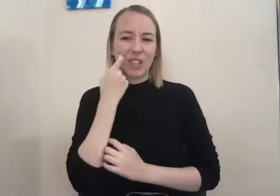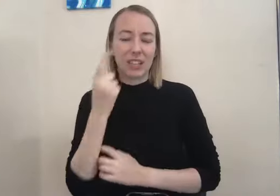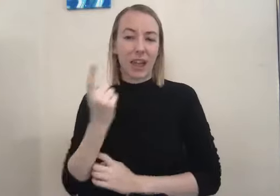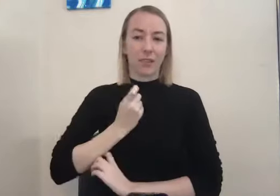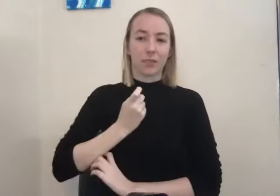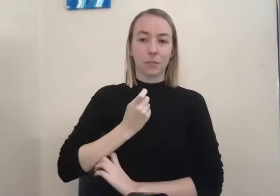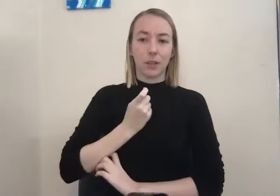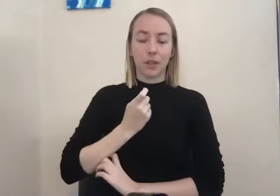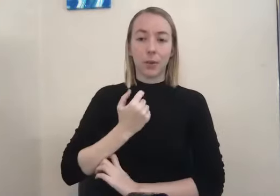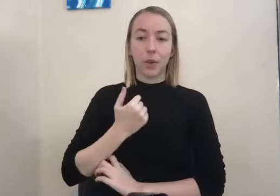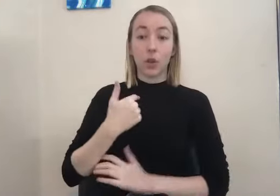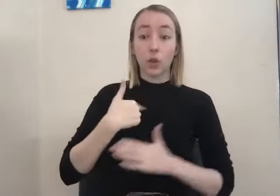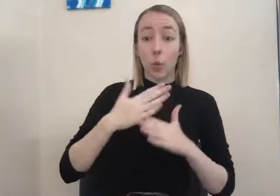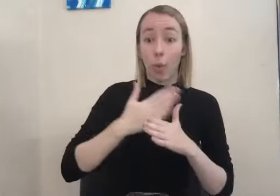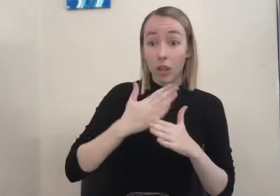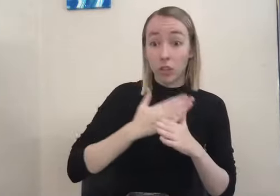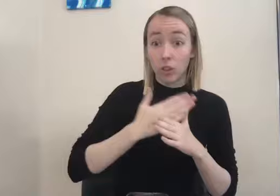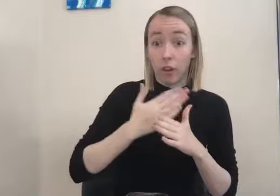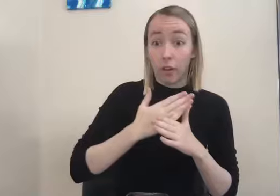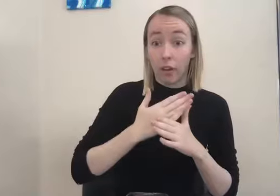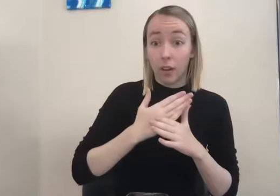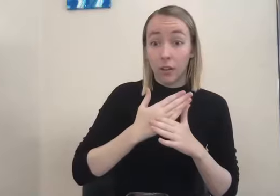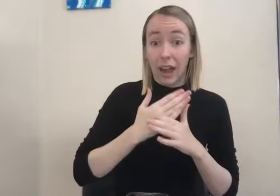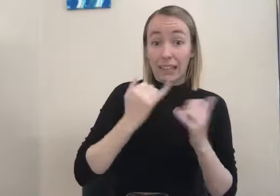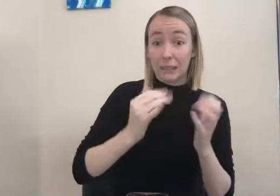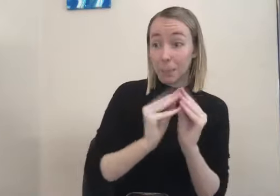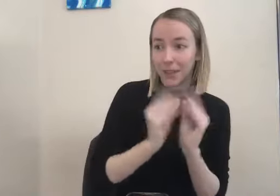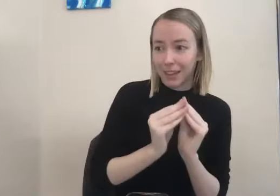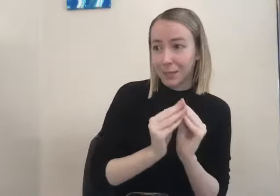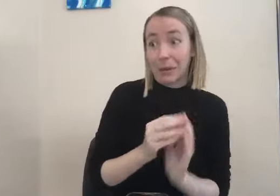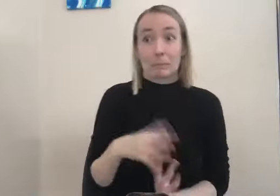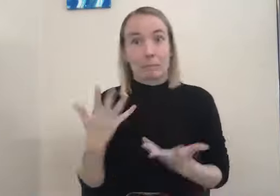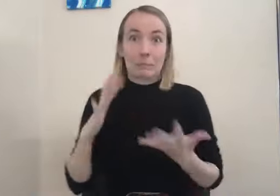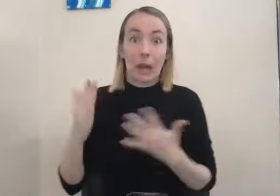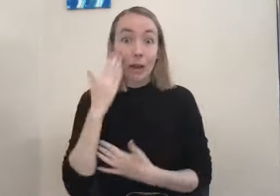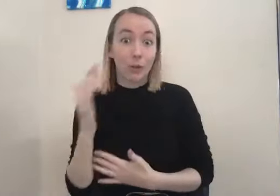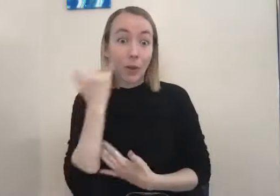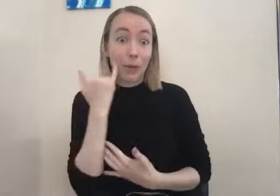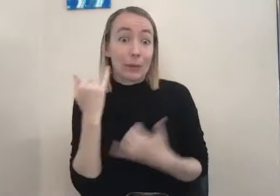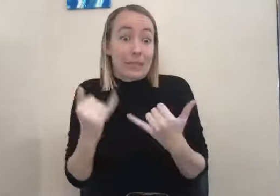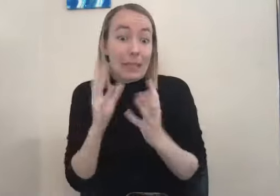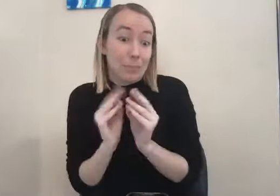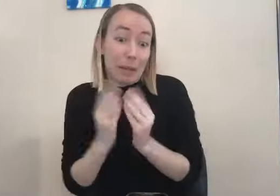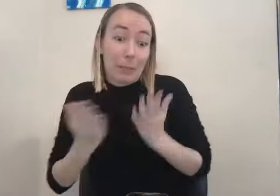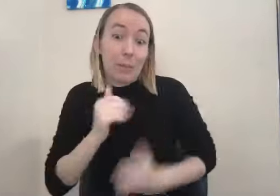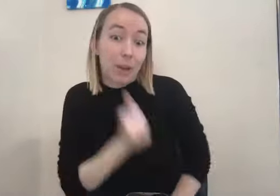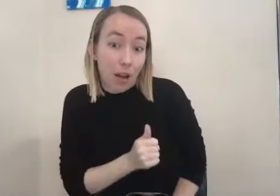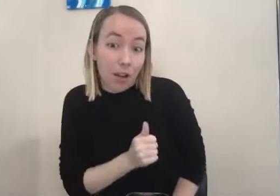higher power. Mary Perrell's helped me in my process, you know, Aileen's helped me, you know, all these wonderful people. Yvonne, I